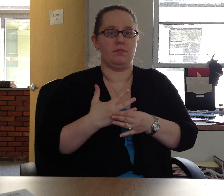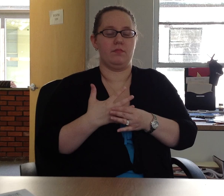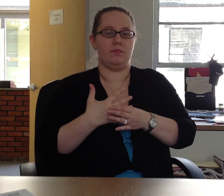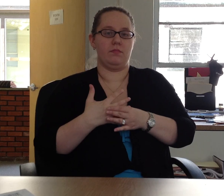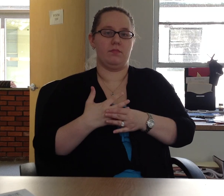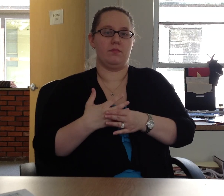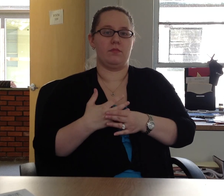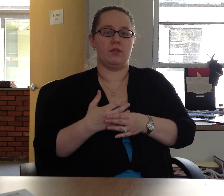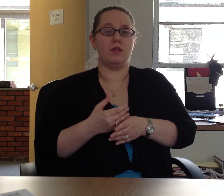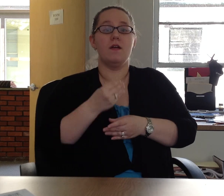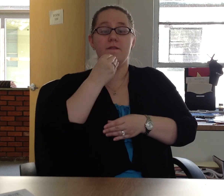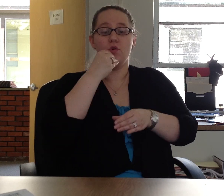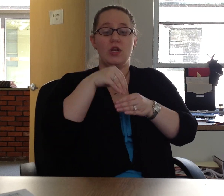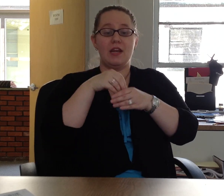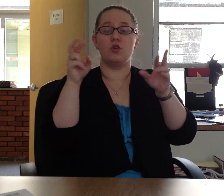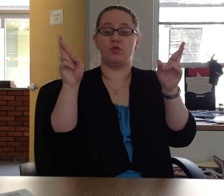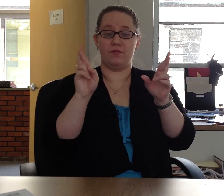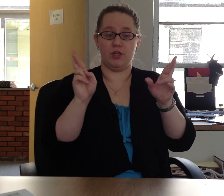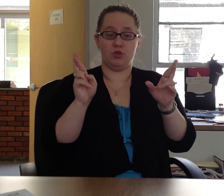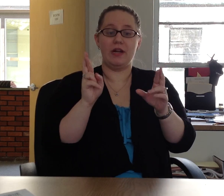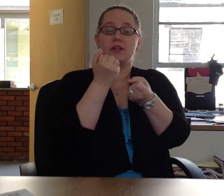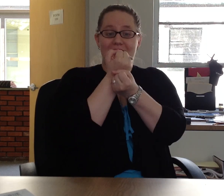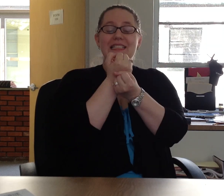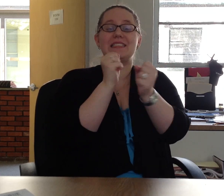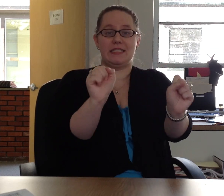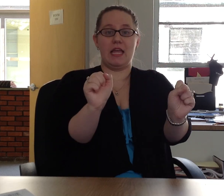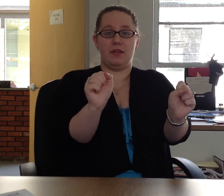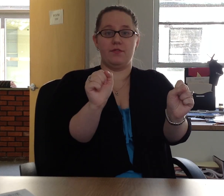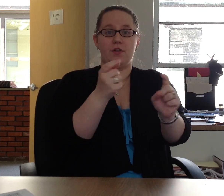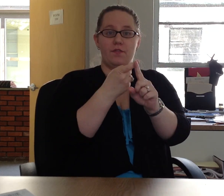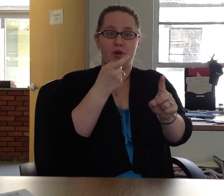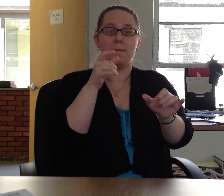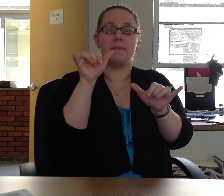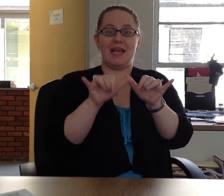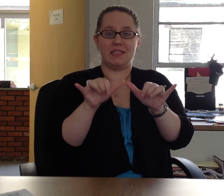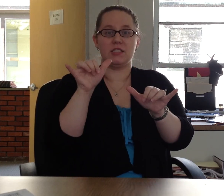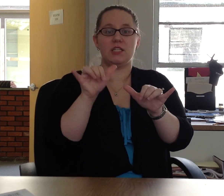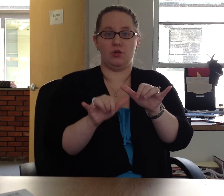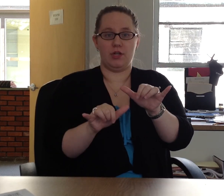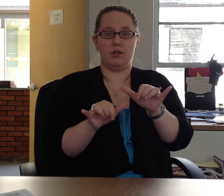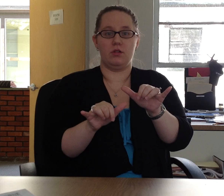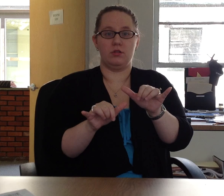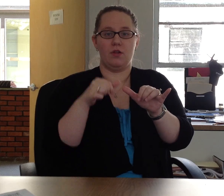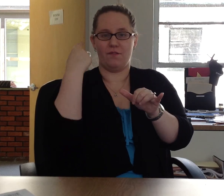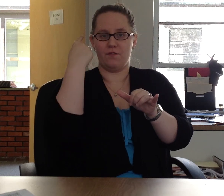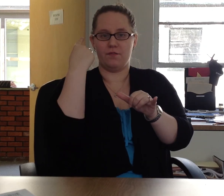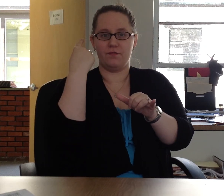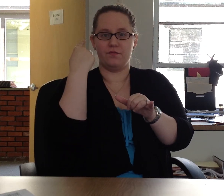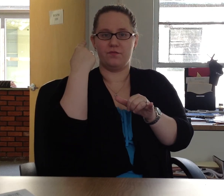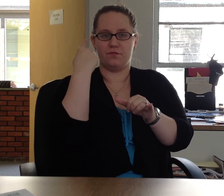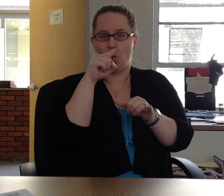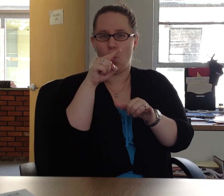Food in a refrigerator remains safe from bacterial for several days, but not